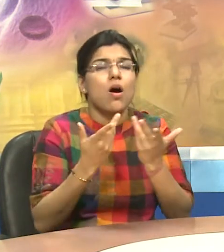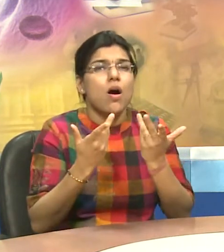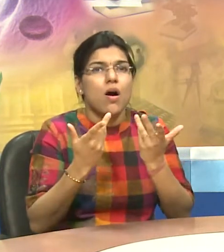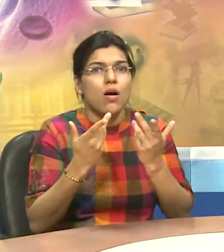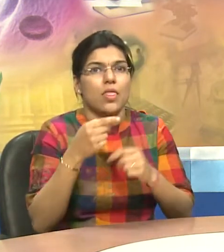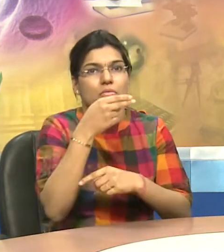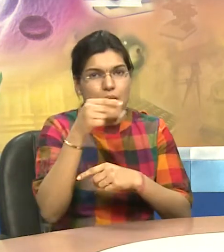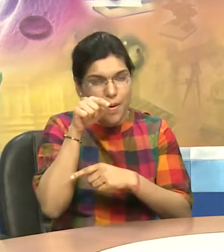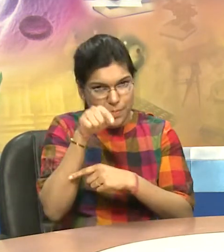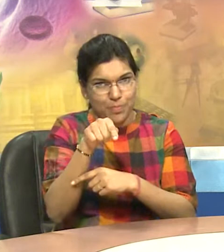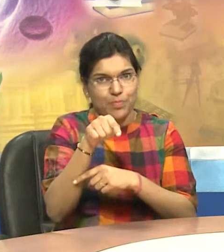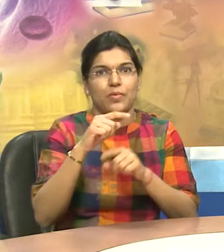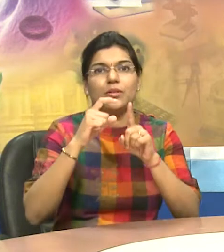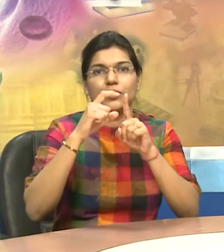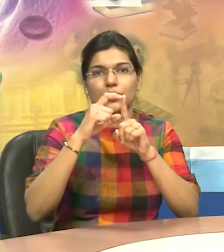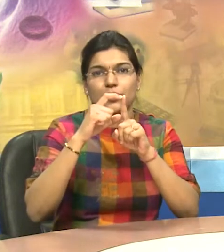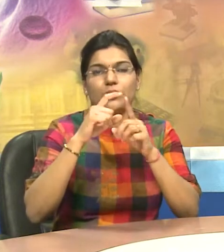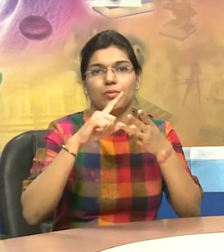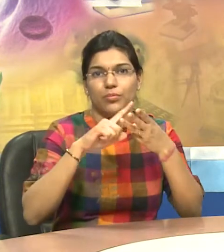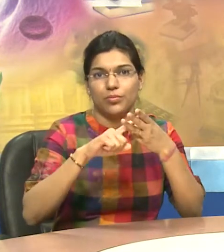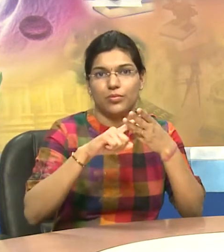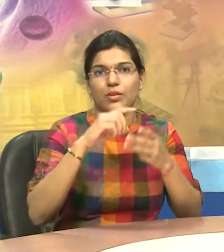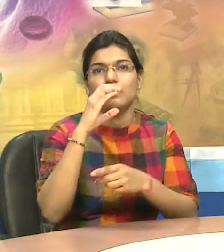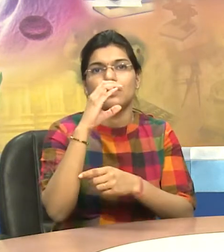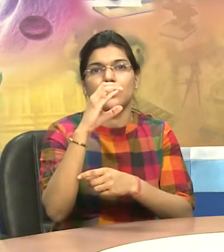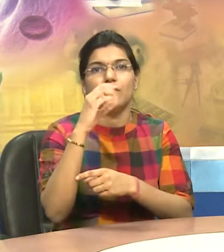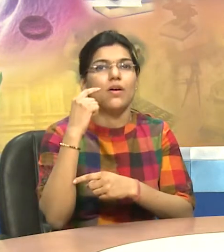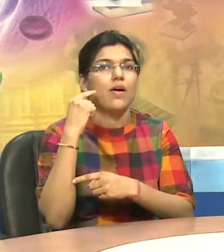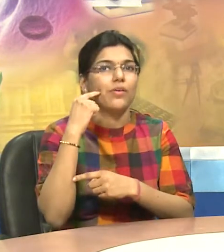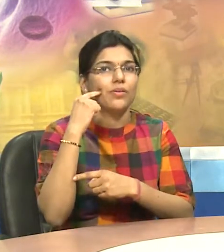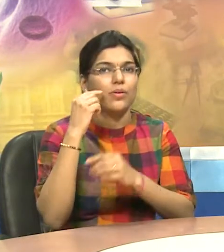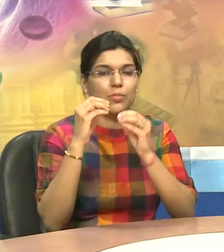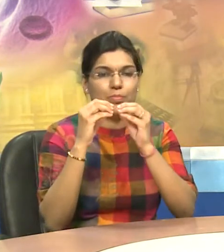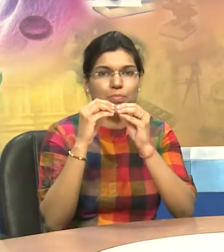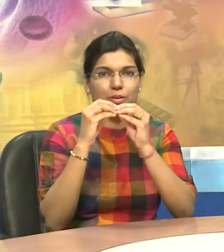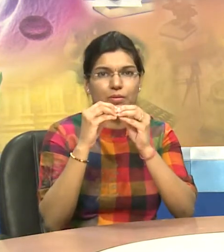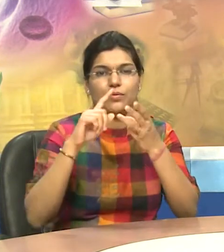Scientifically, research has proven we measure sounds in decibel.